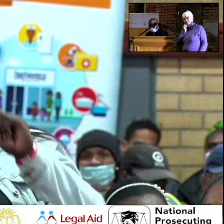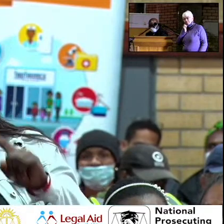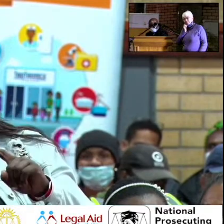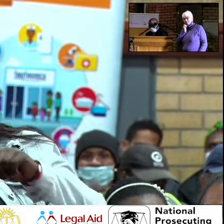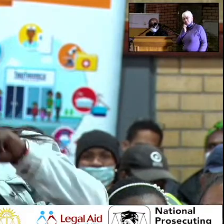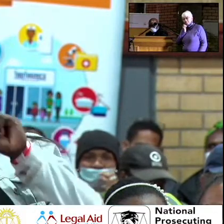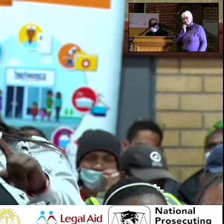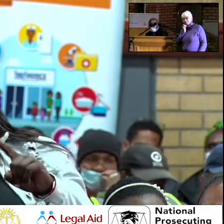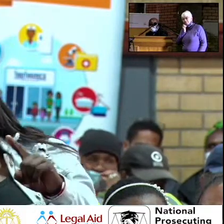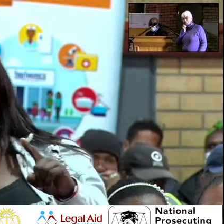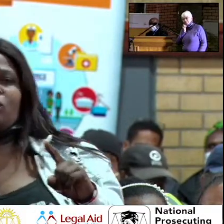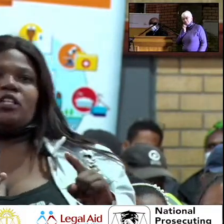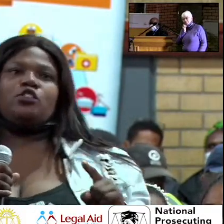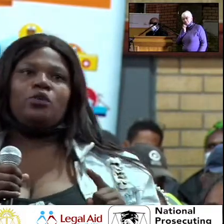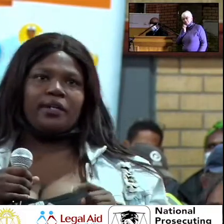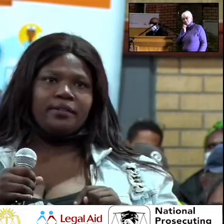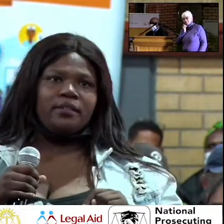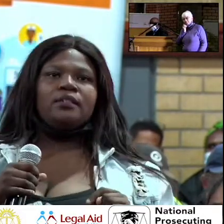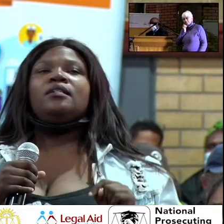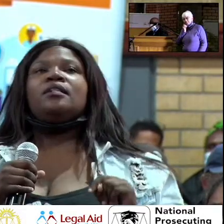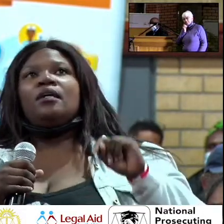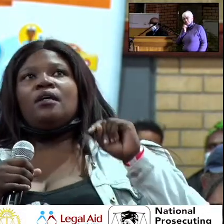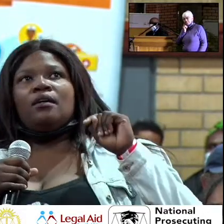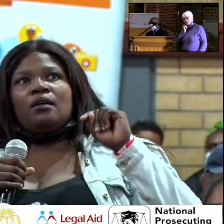it's my concern because I relate to that story.